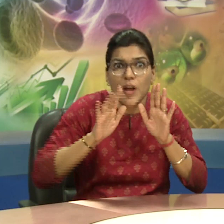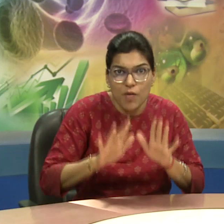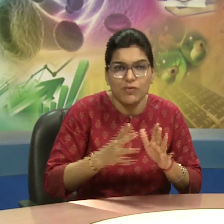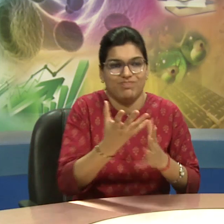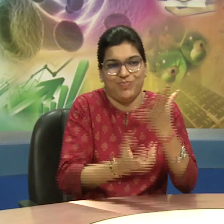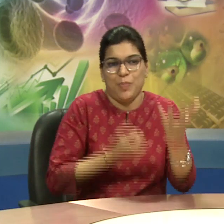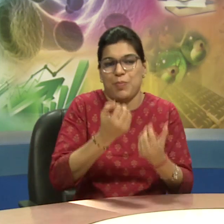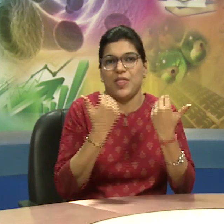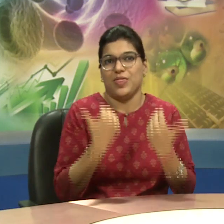are